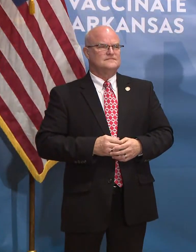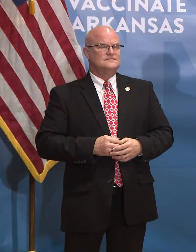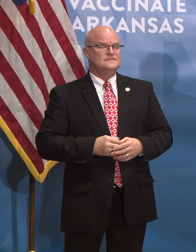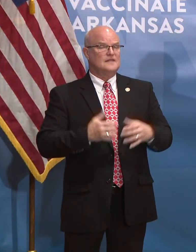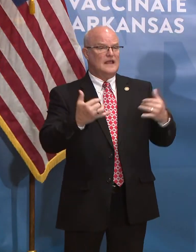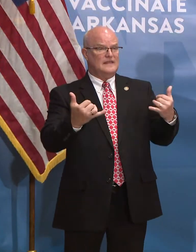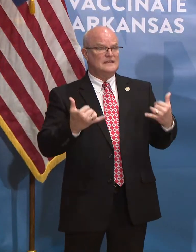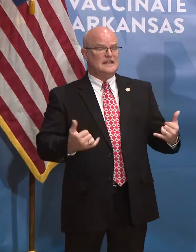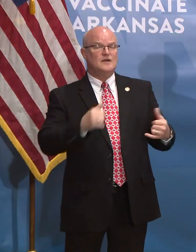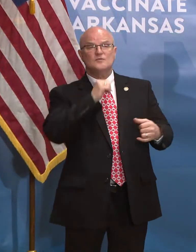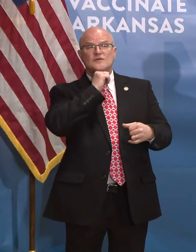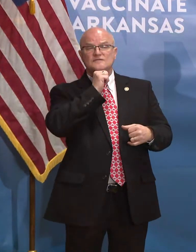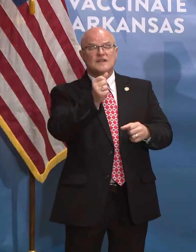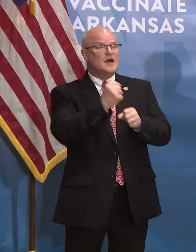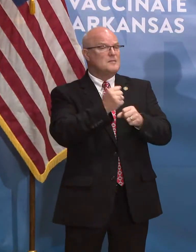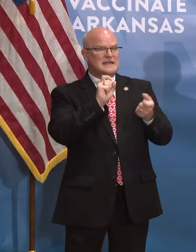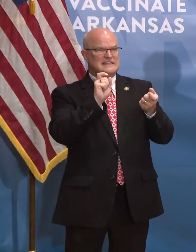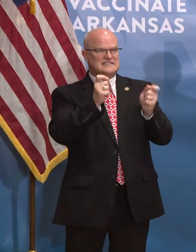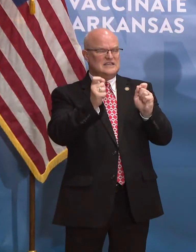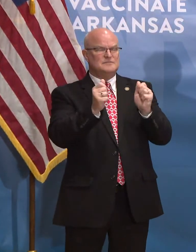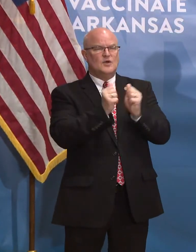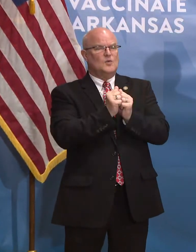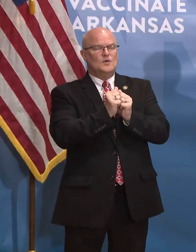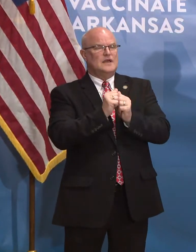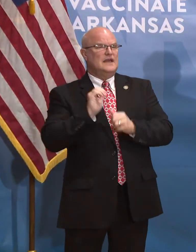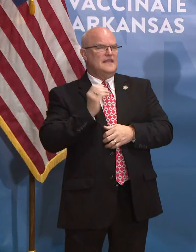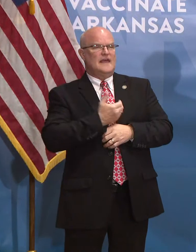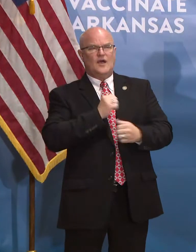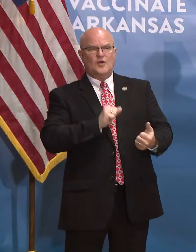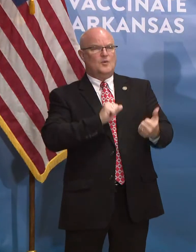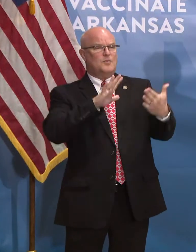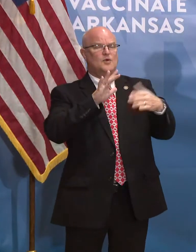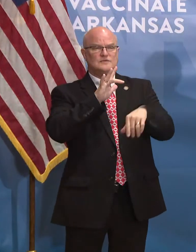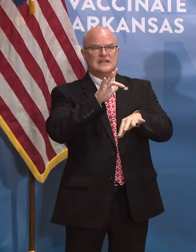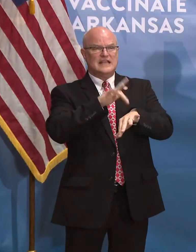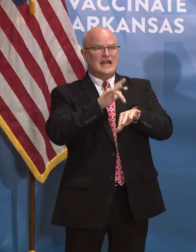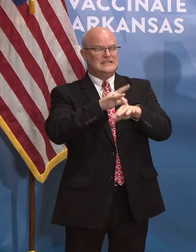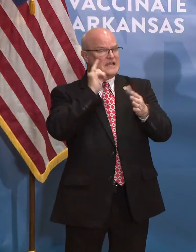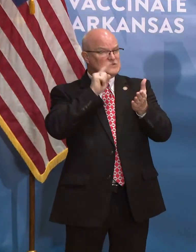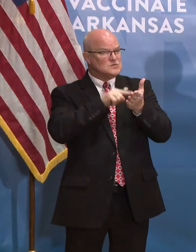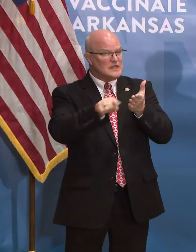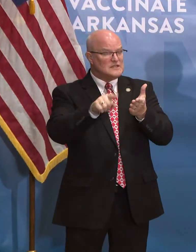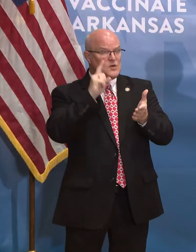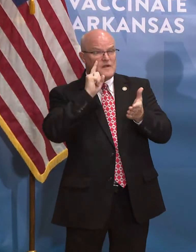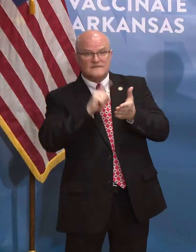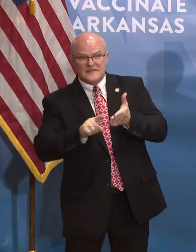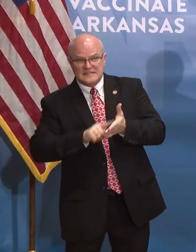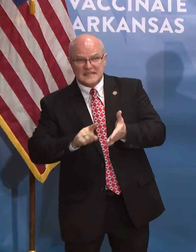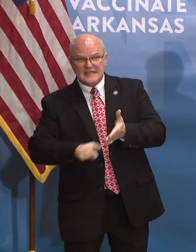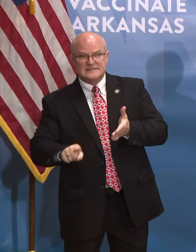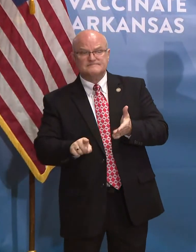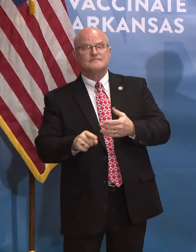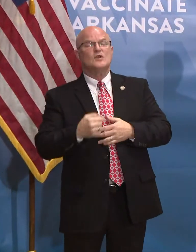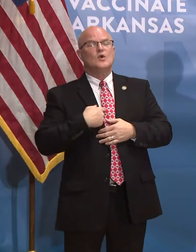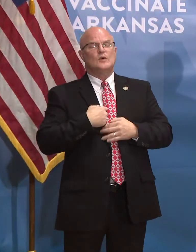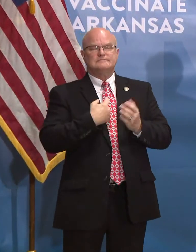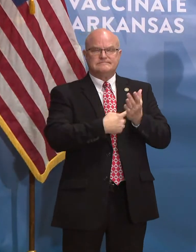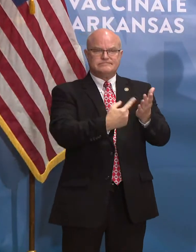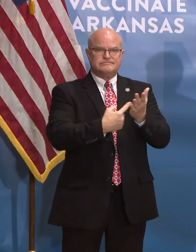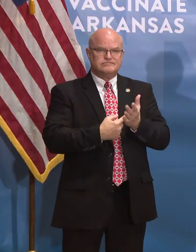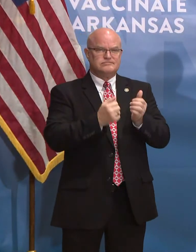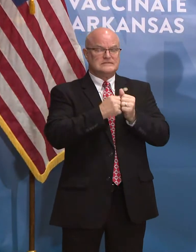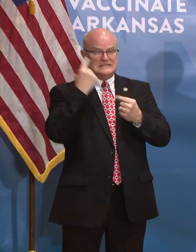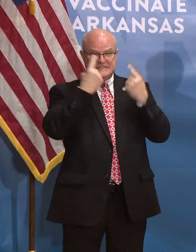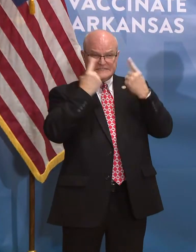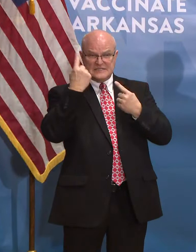At this time, we have not made any adjustments in our approach to contact tracing or investigation. That is something we're investigating now. We're